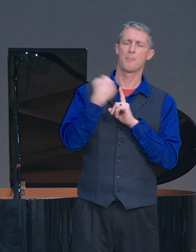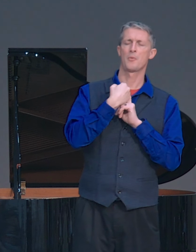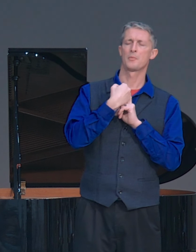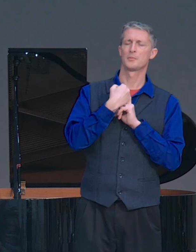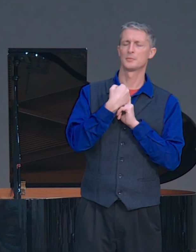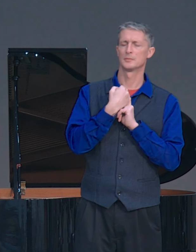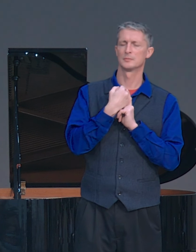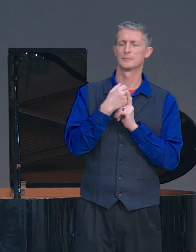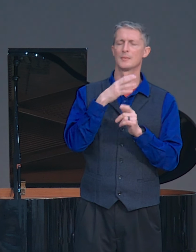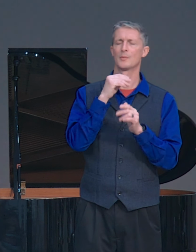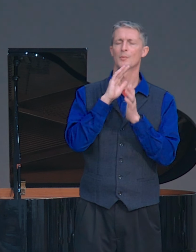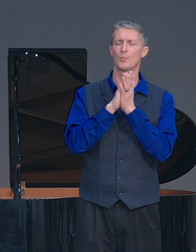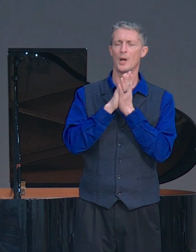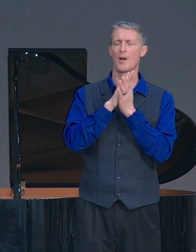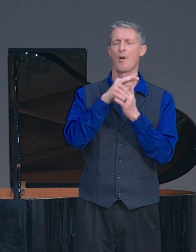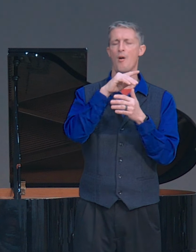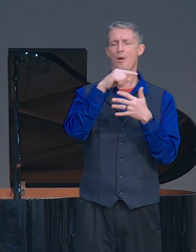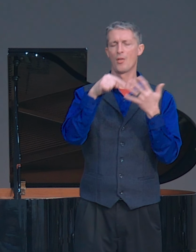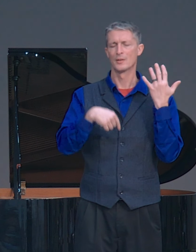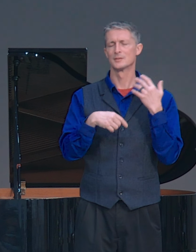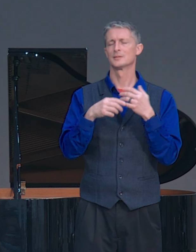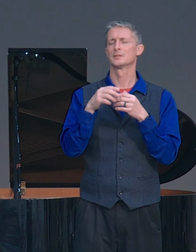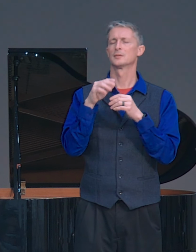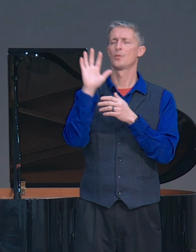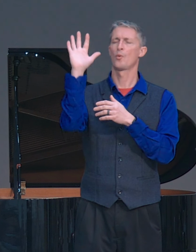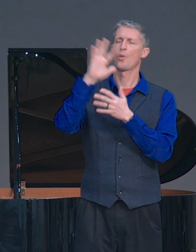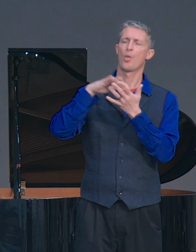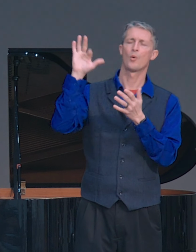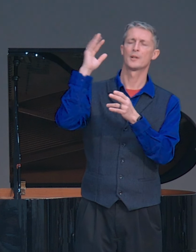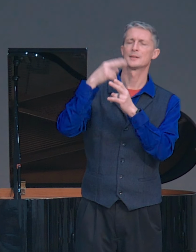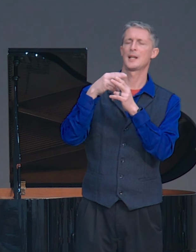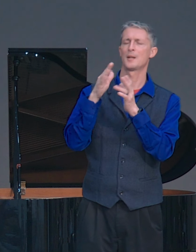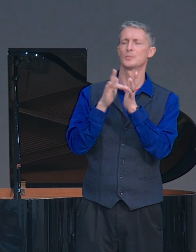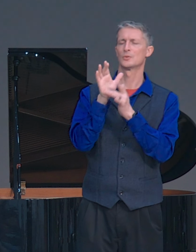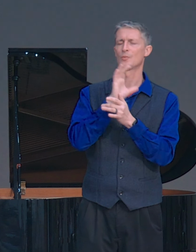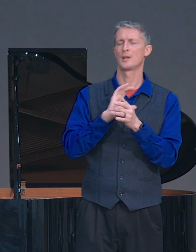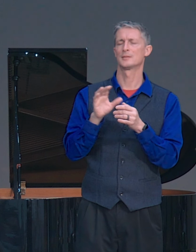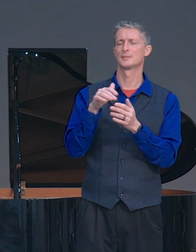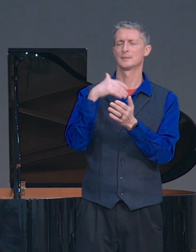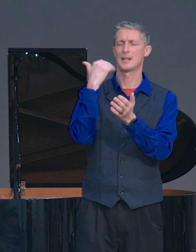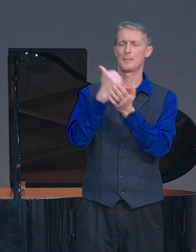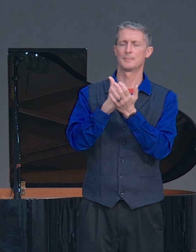in the glorious name of Jesus Christ. Amen.